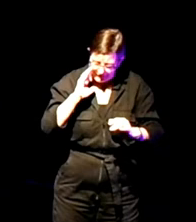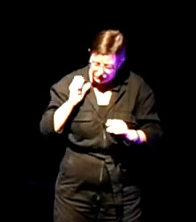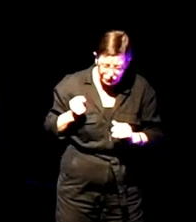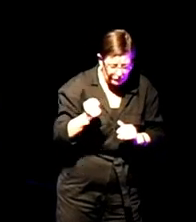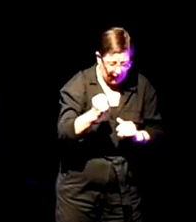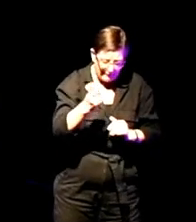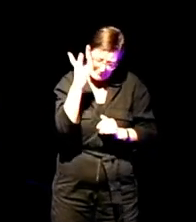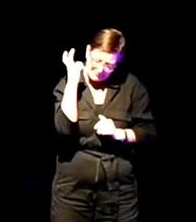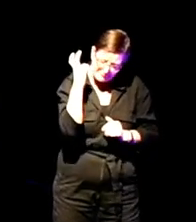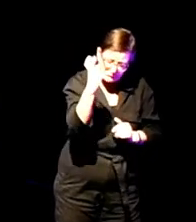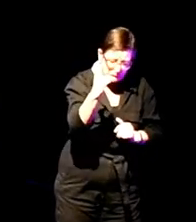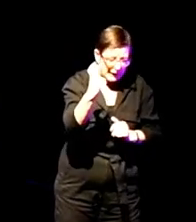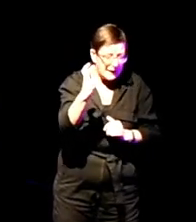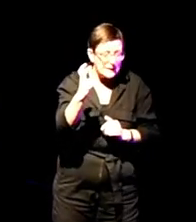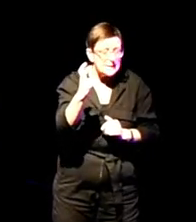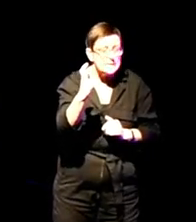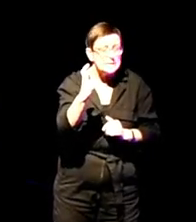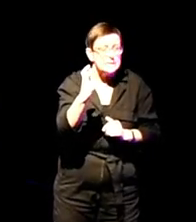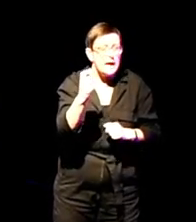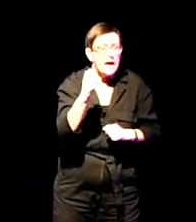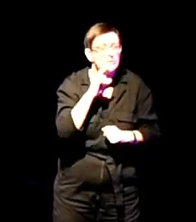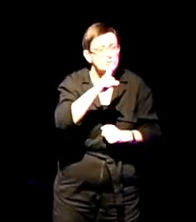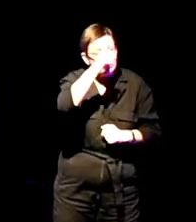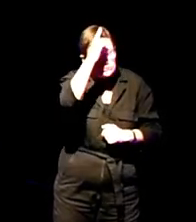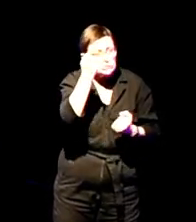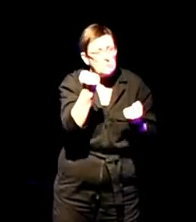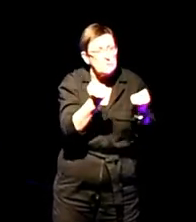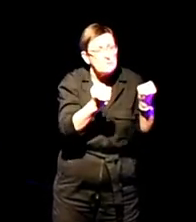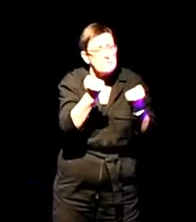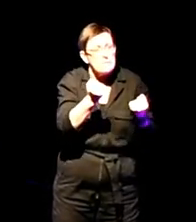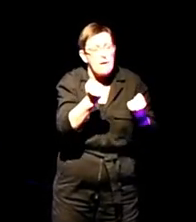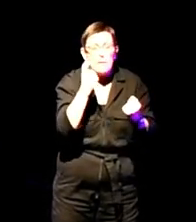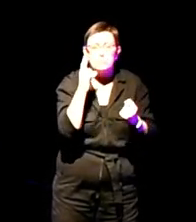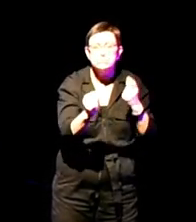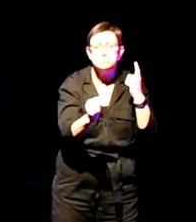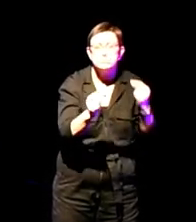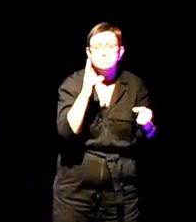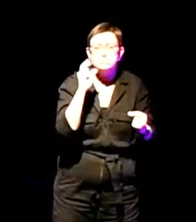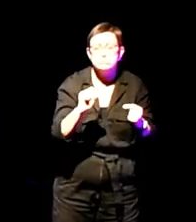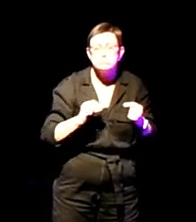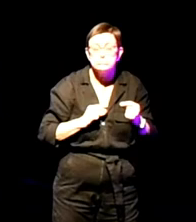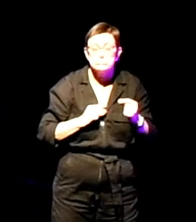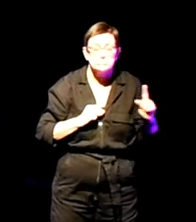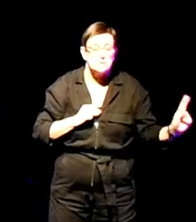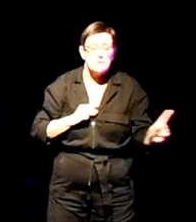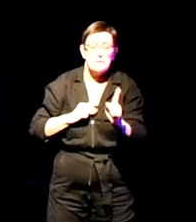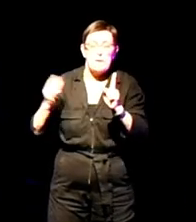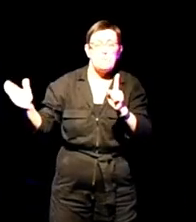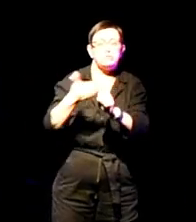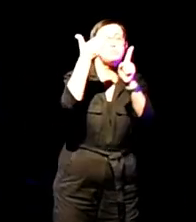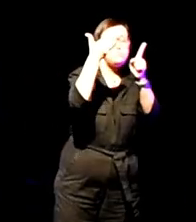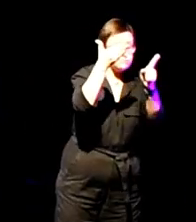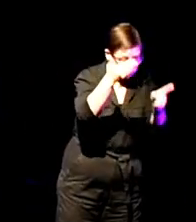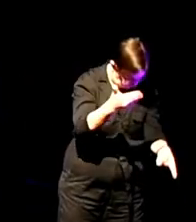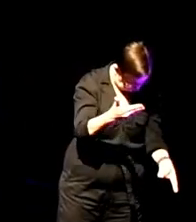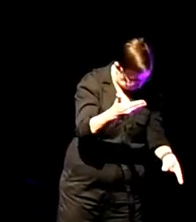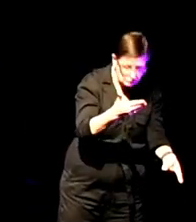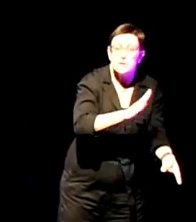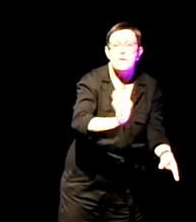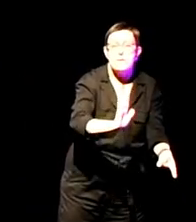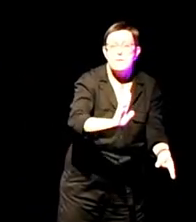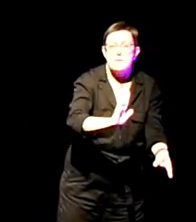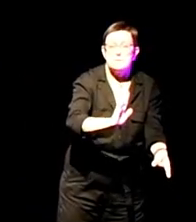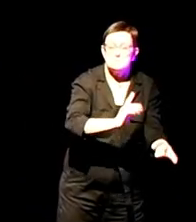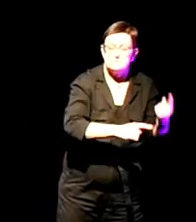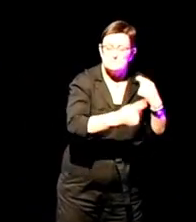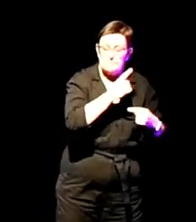trains and small German automobiles. She was glad she didn't kill herself the night she met the guy who looked like